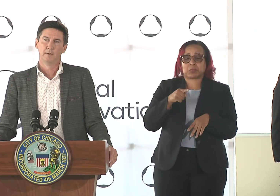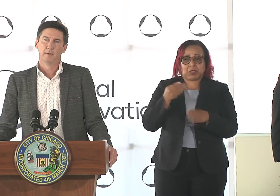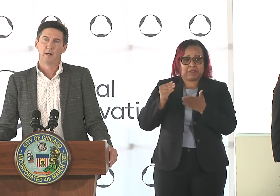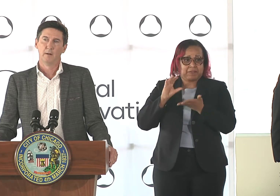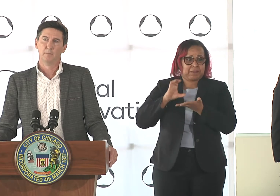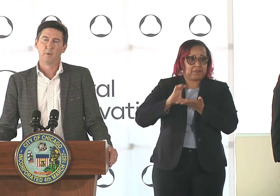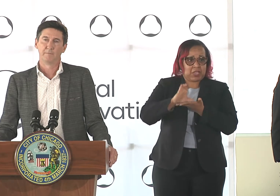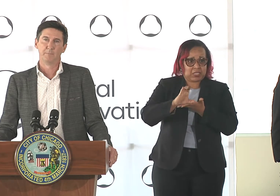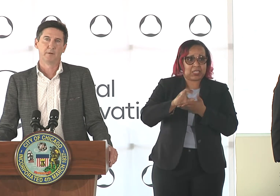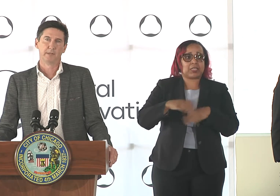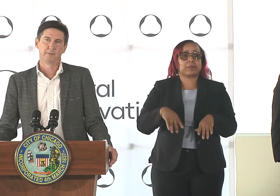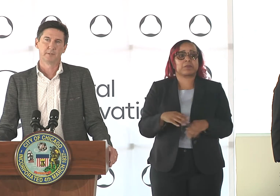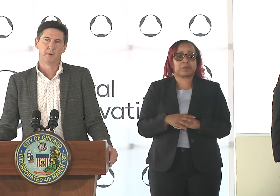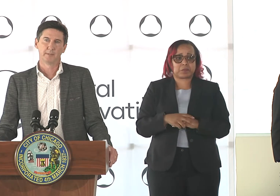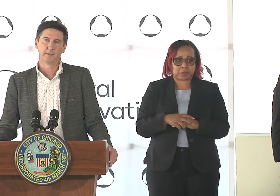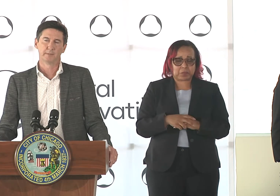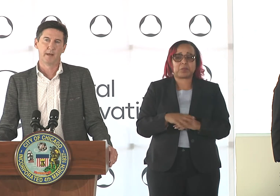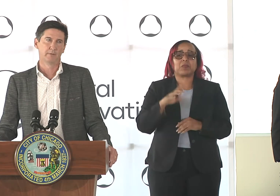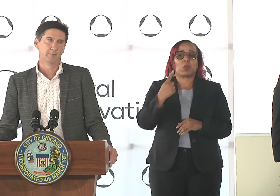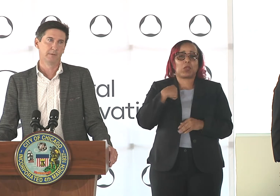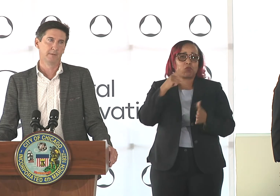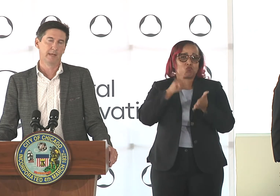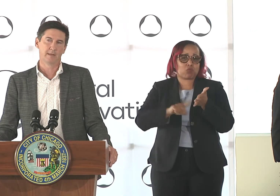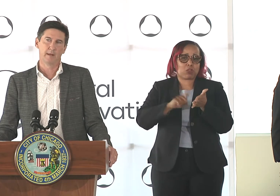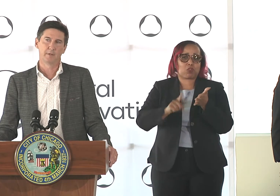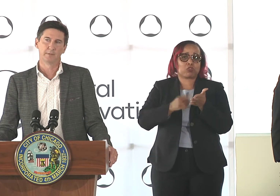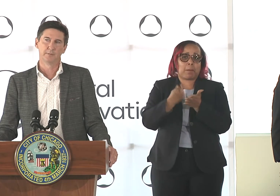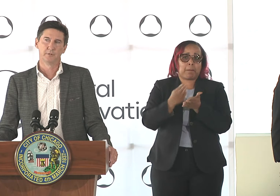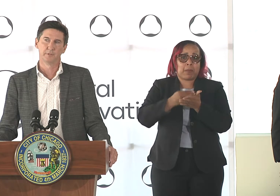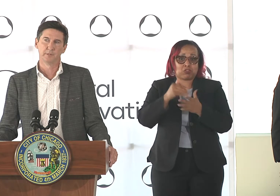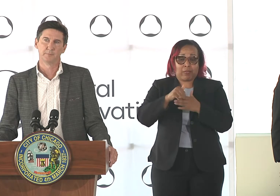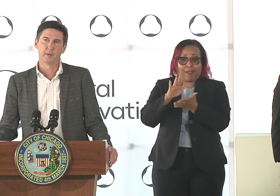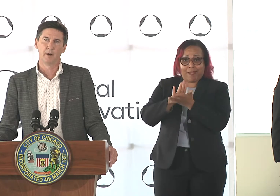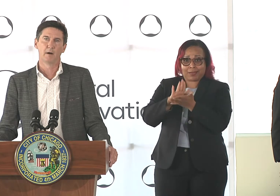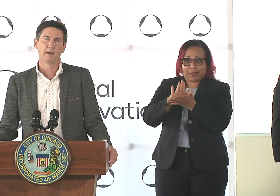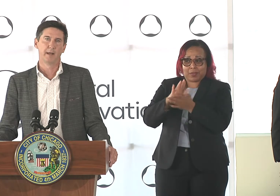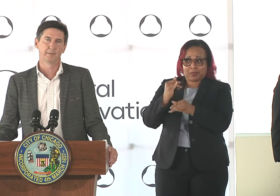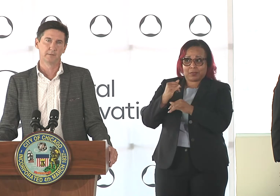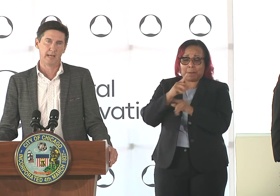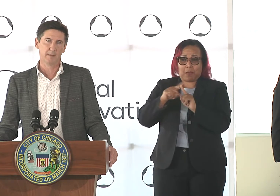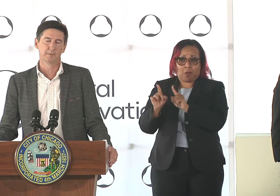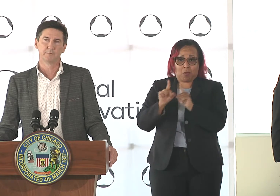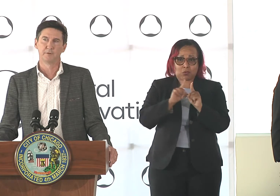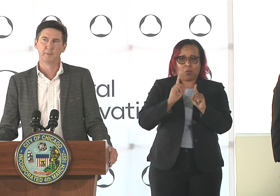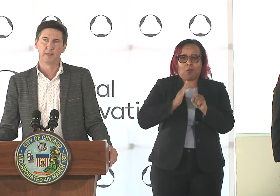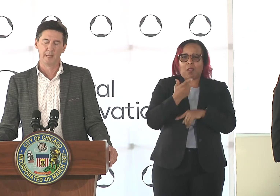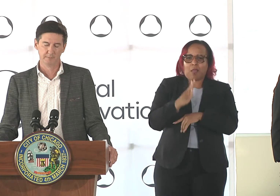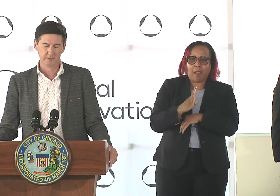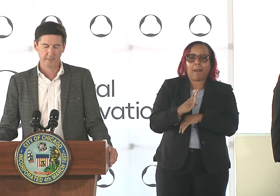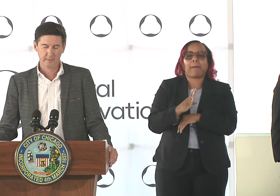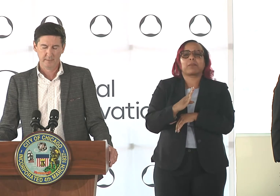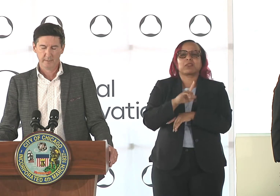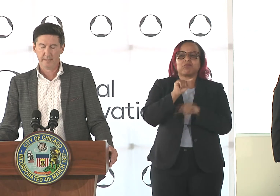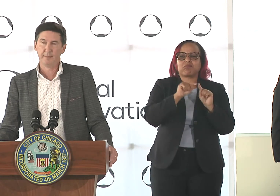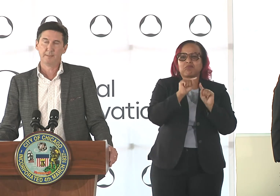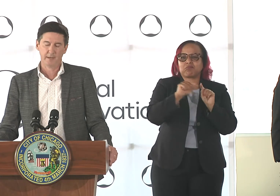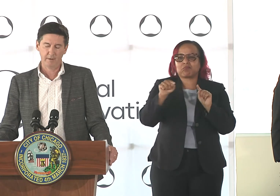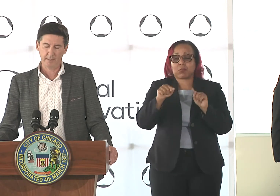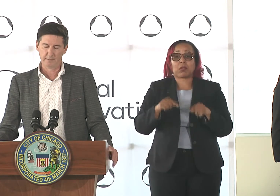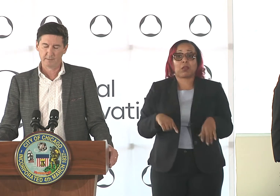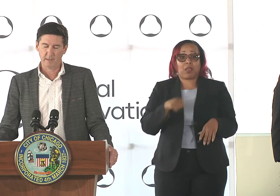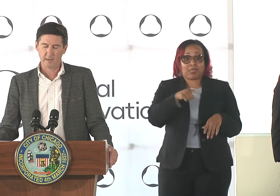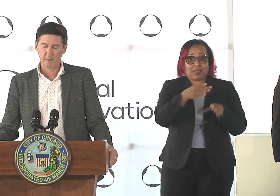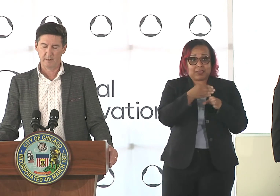funded. We have big research budgets, not only within the academic institutions, but Argonne National Labs, Fermi Labs. And in